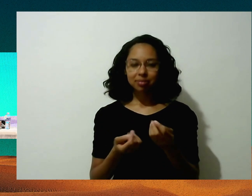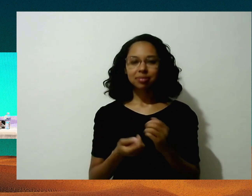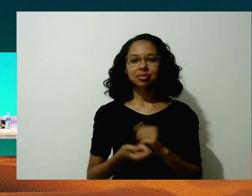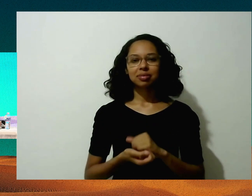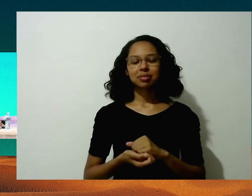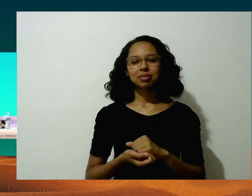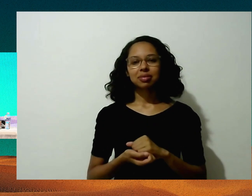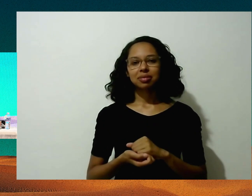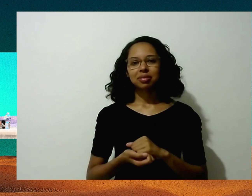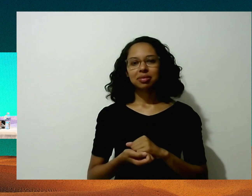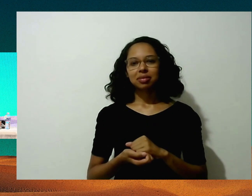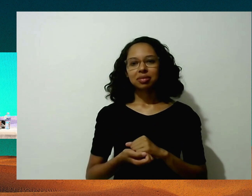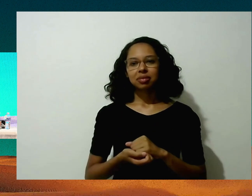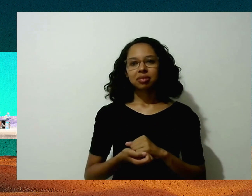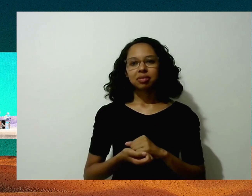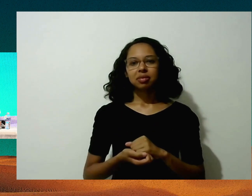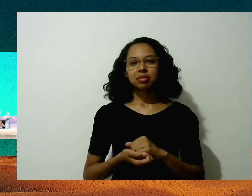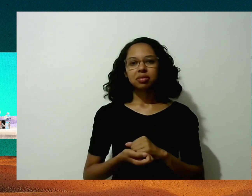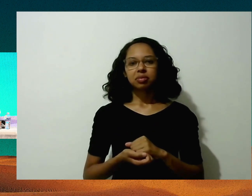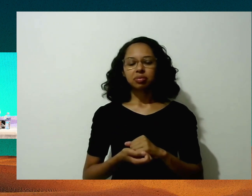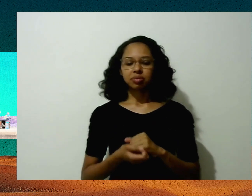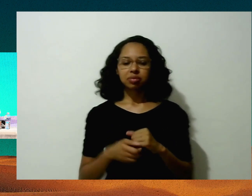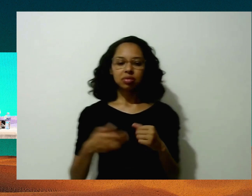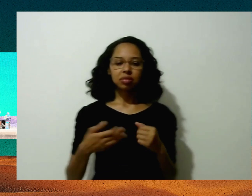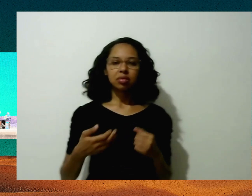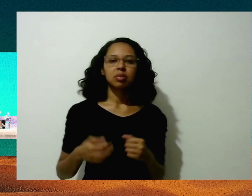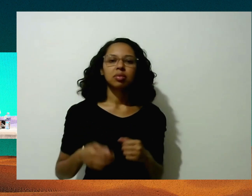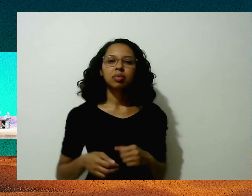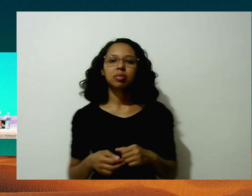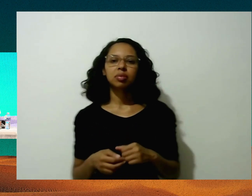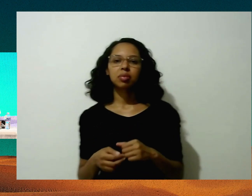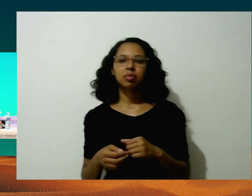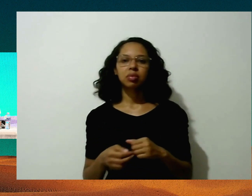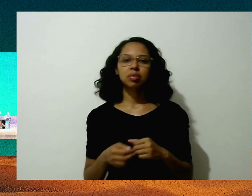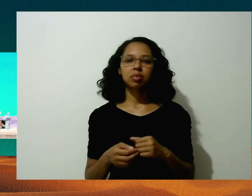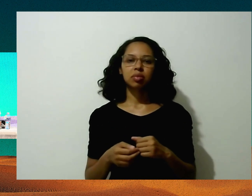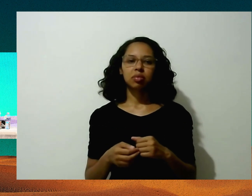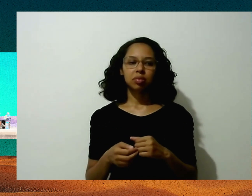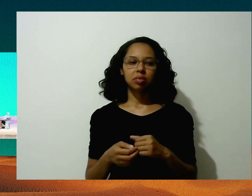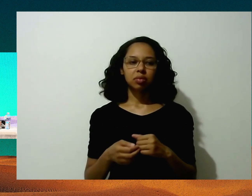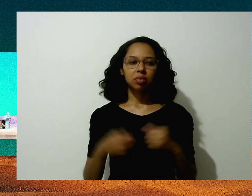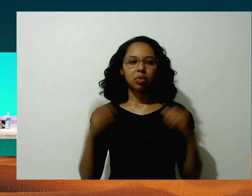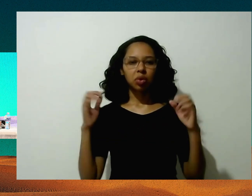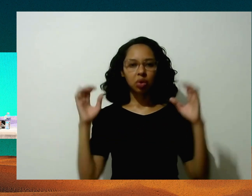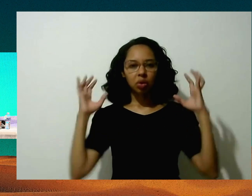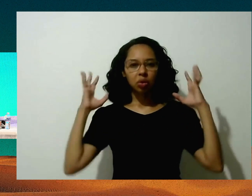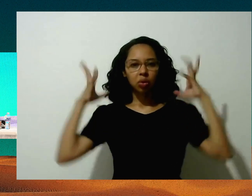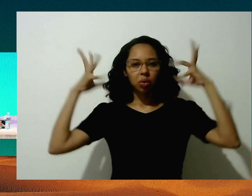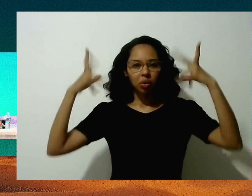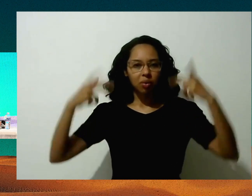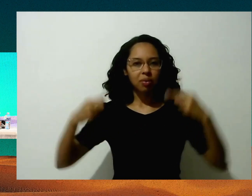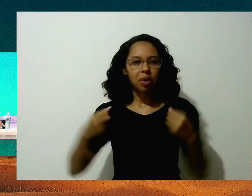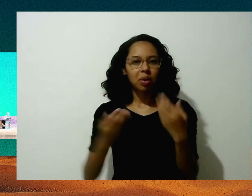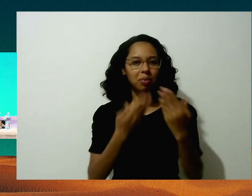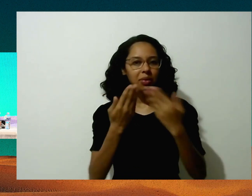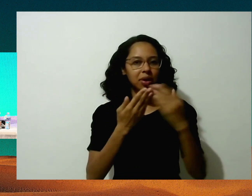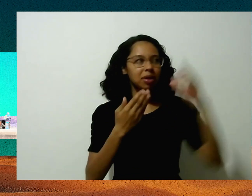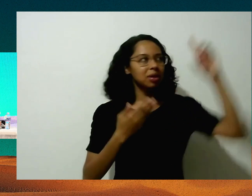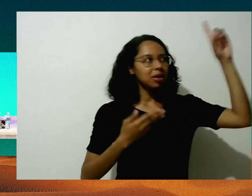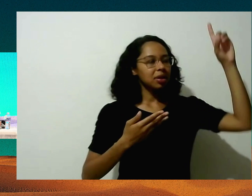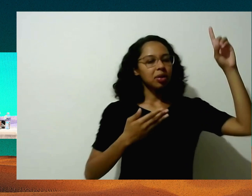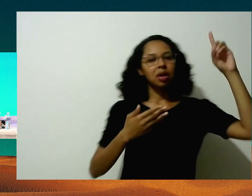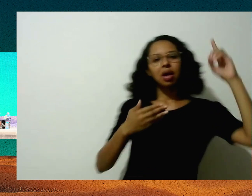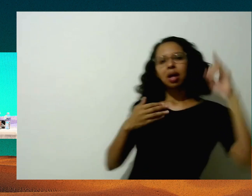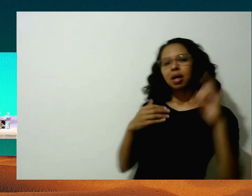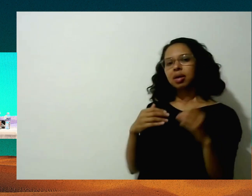Rugiu o leão, quem não temerá? The lion has roared. Who Fal- will not fear? Falou o Senhor Deus, quem não The profetizará? Lord God